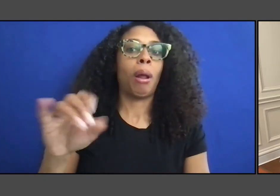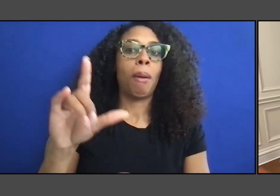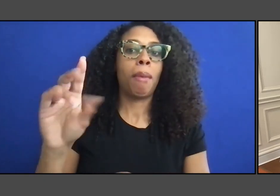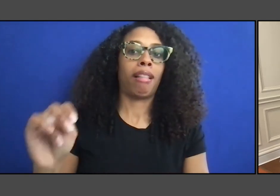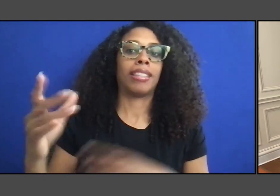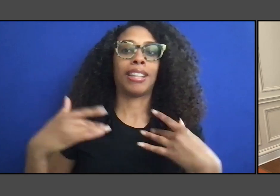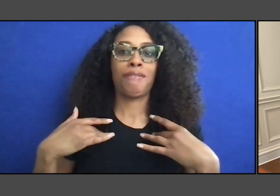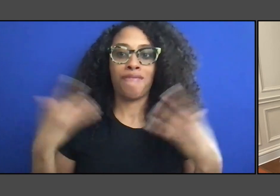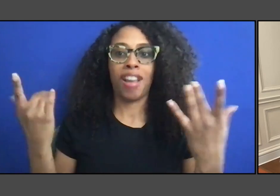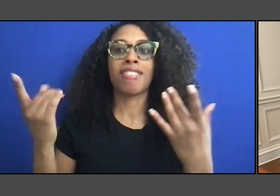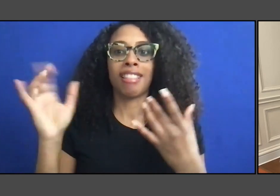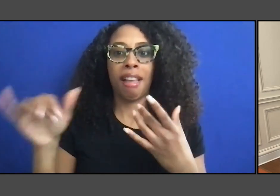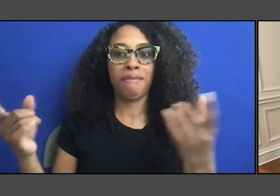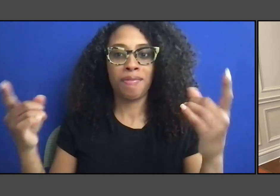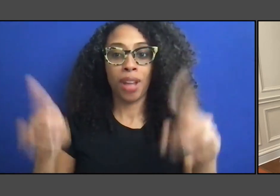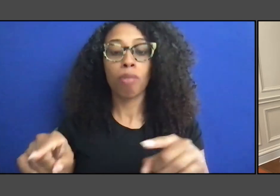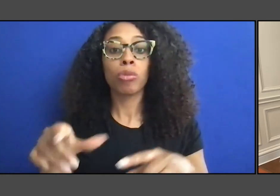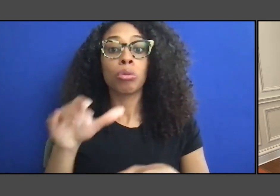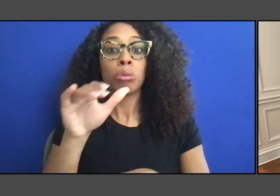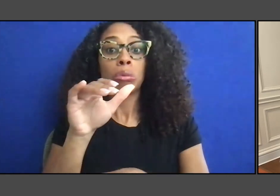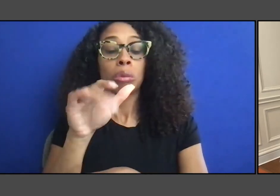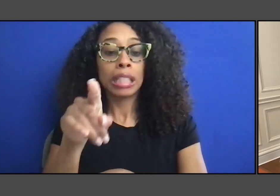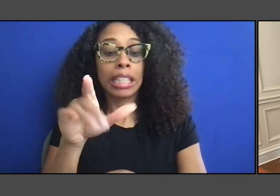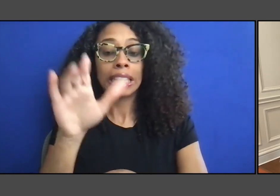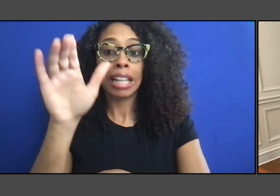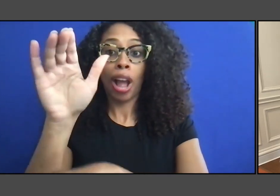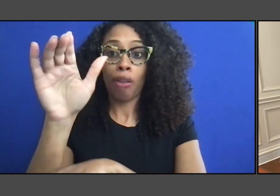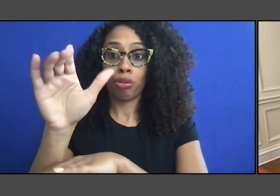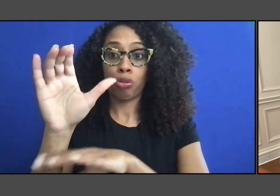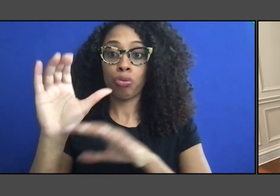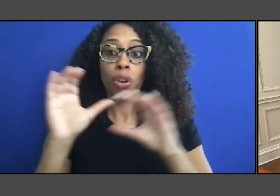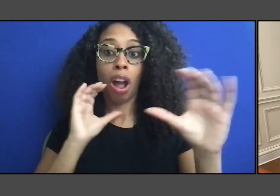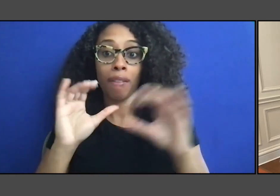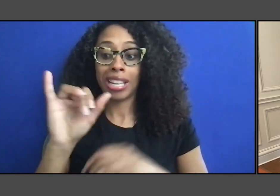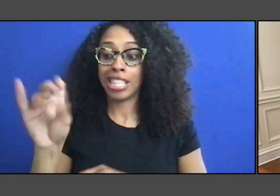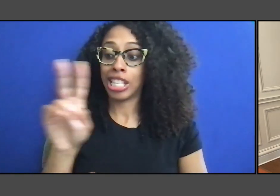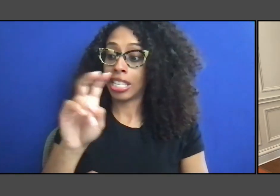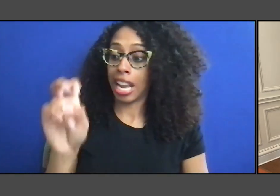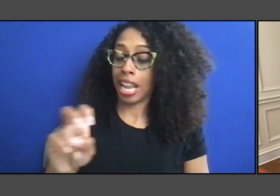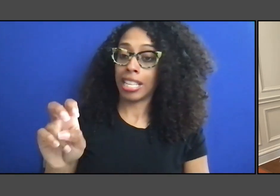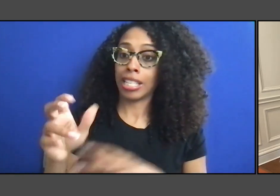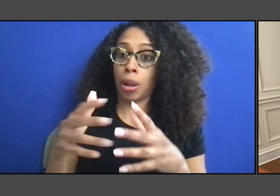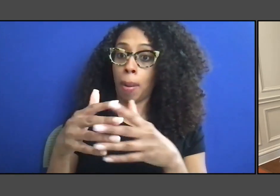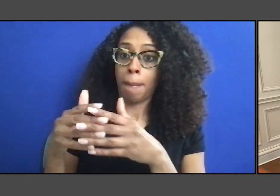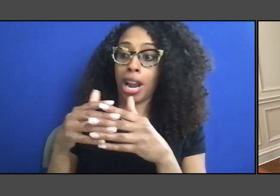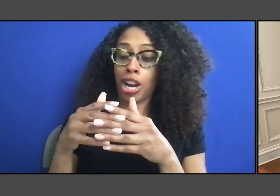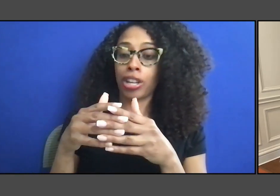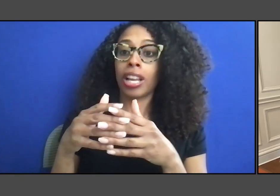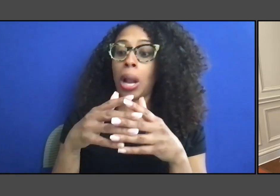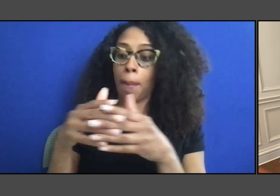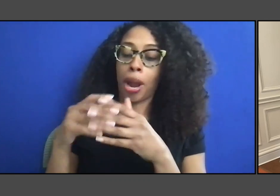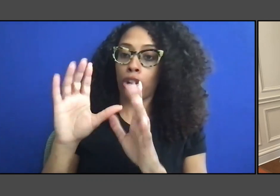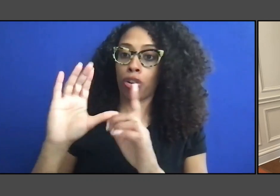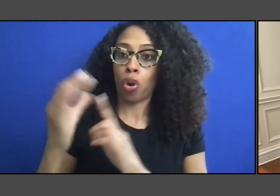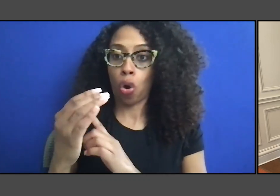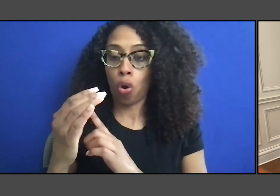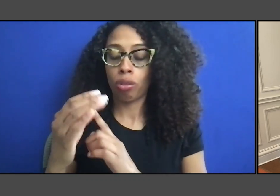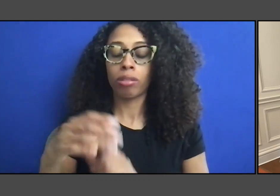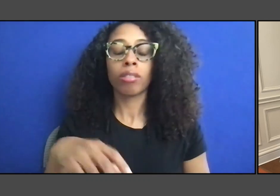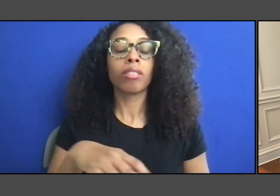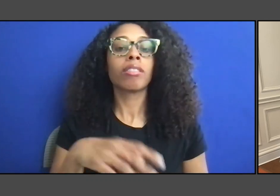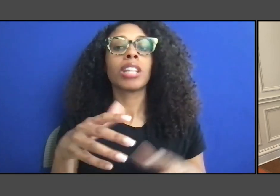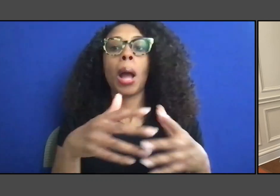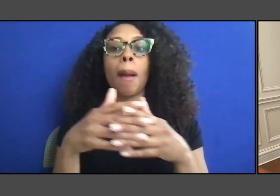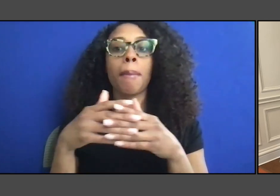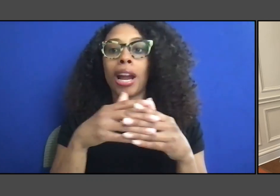afternoon's conversation, American jazz, American culture. American jazz and its histories, innovations, and